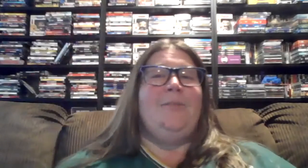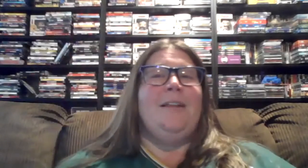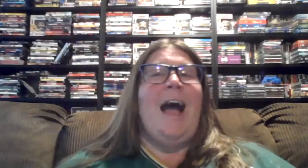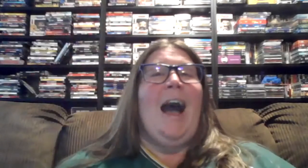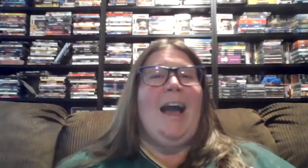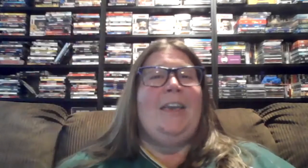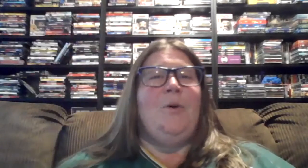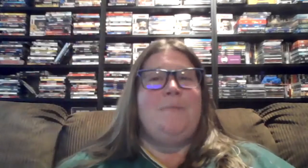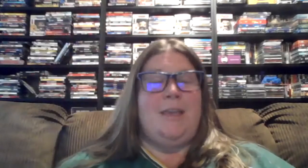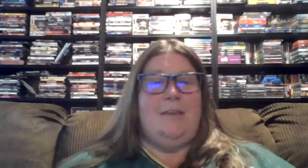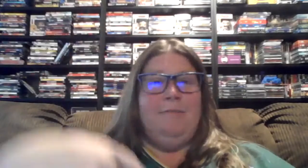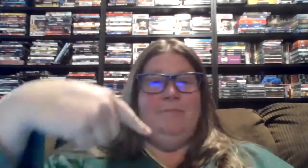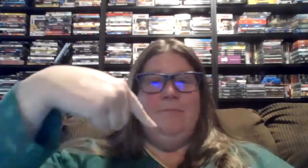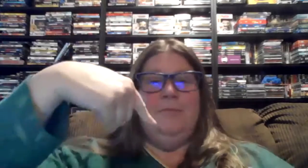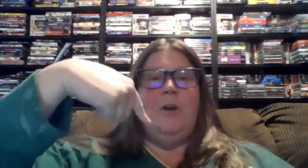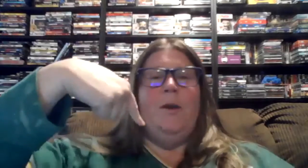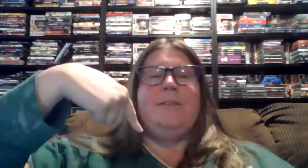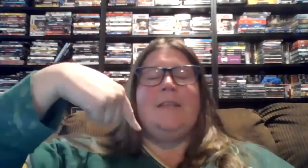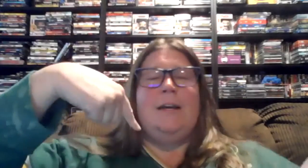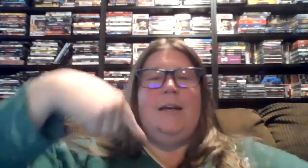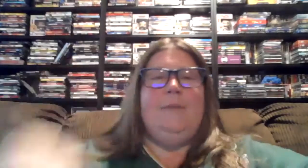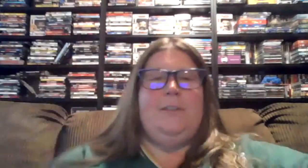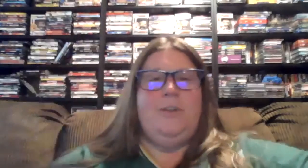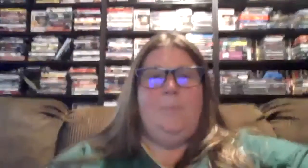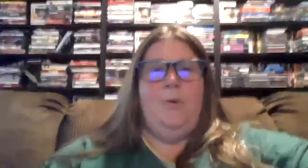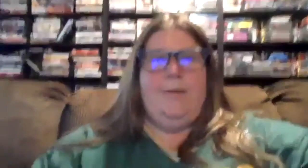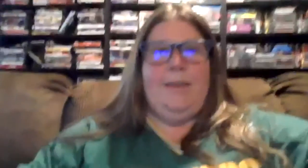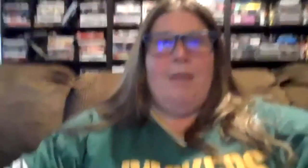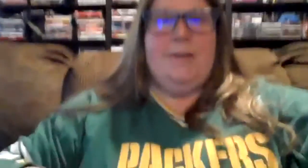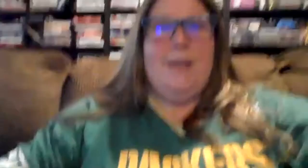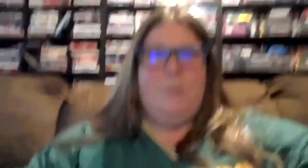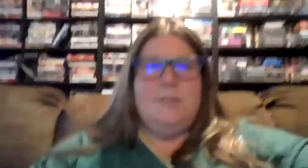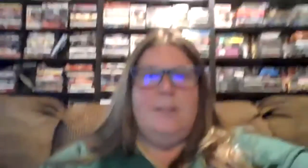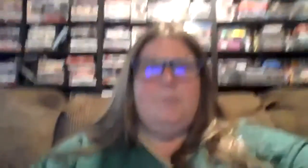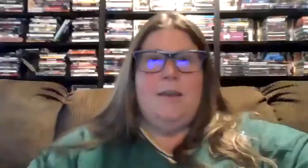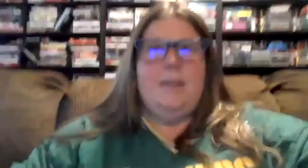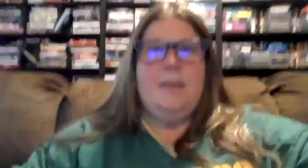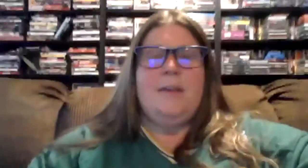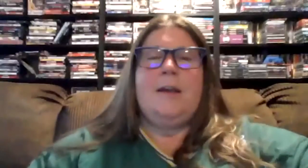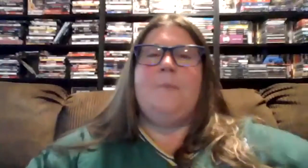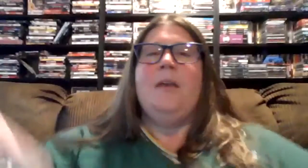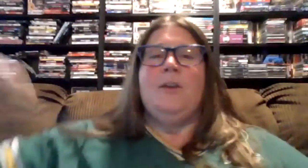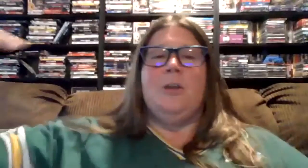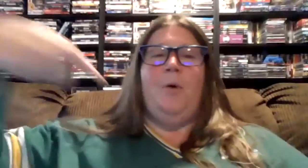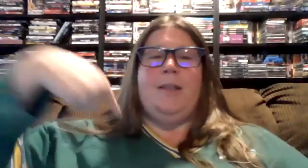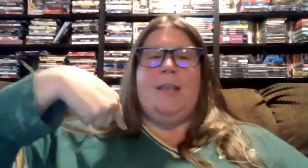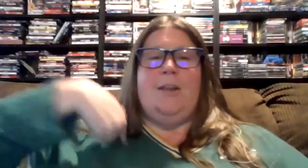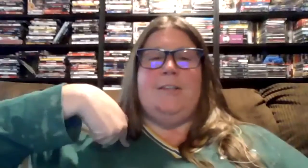one is I or me. So it's, let me try to point my camera down just a little bit. You're pointing at